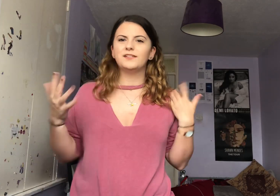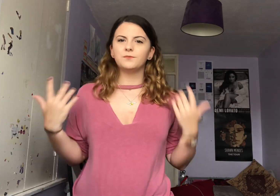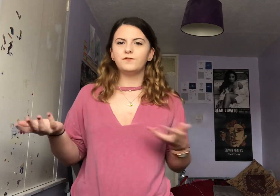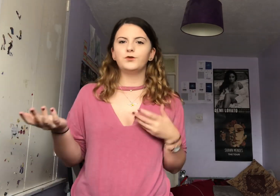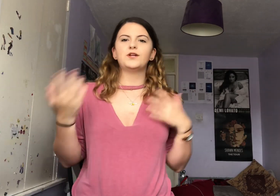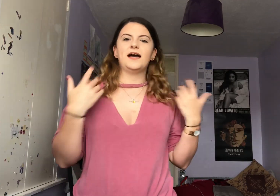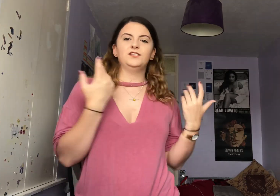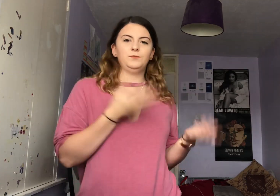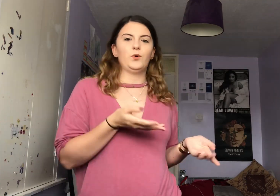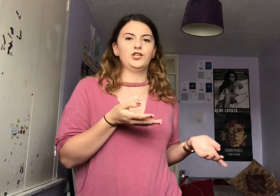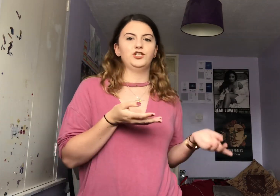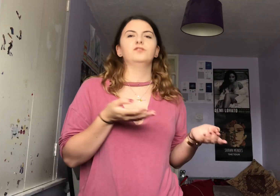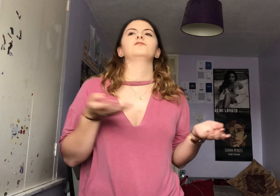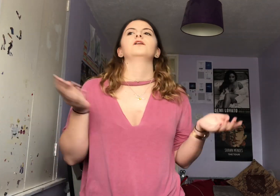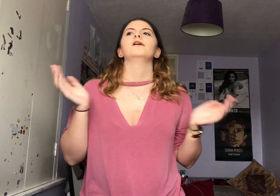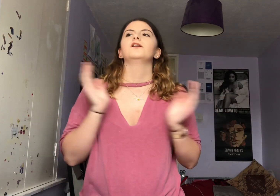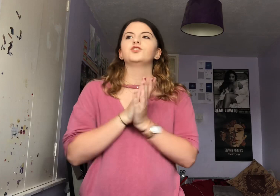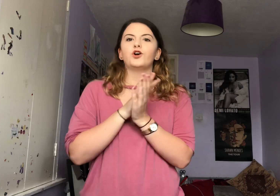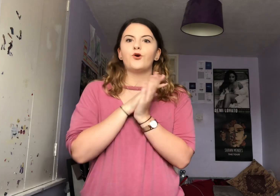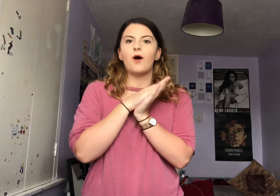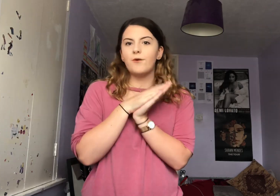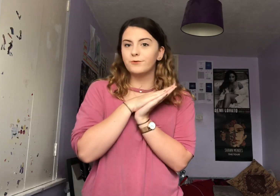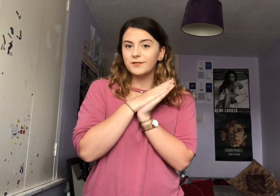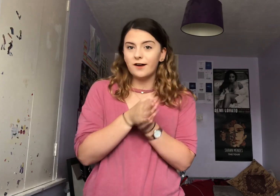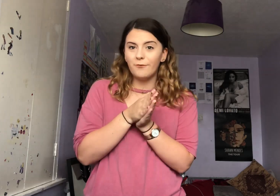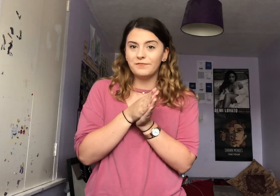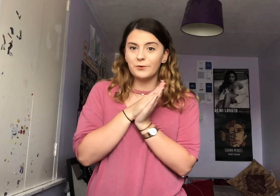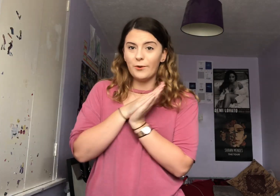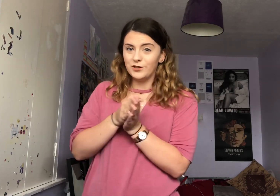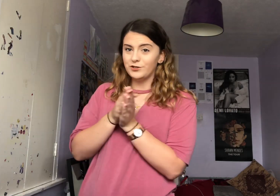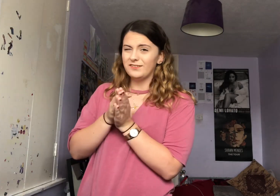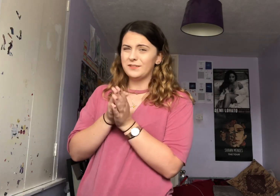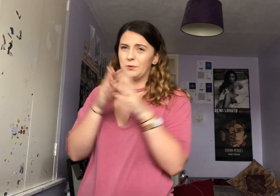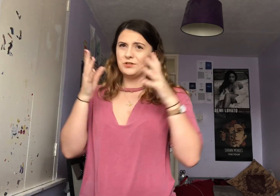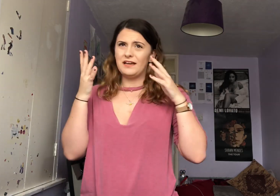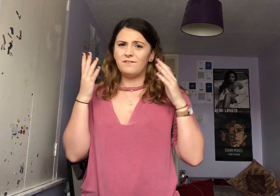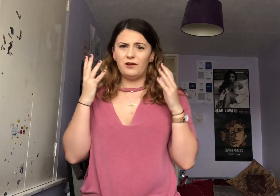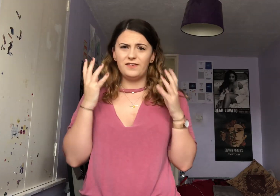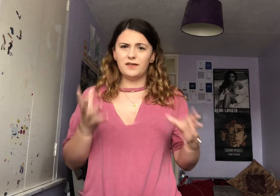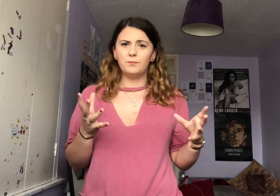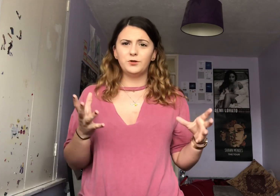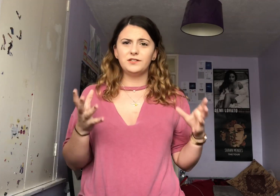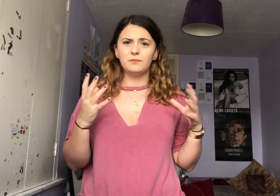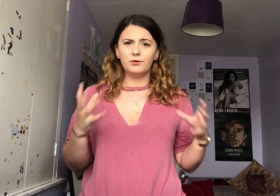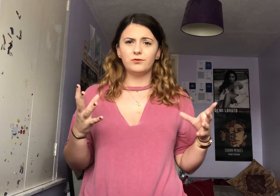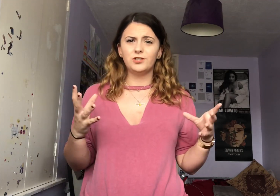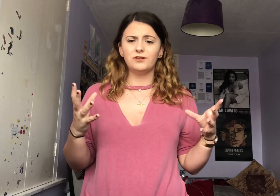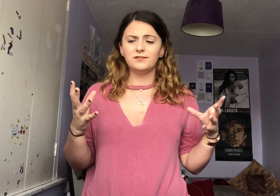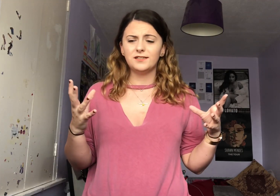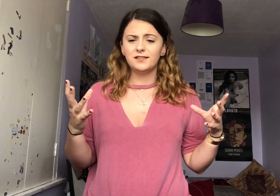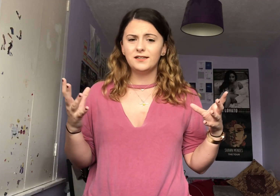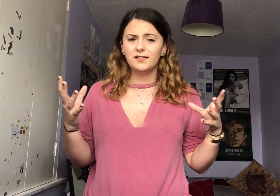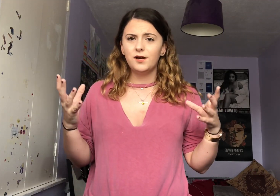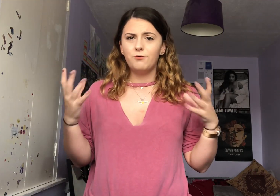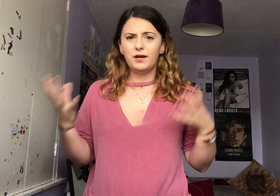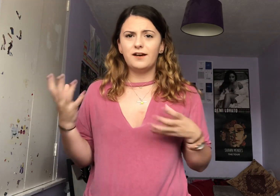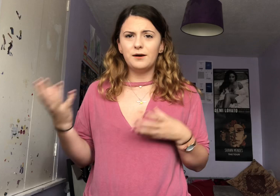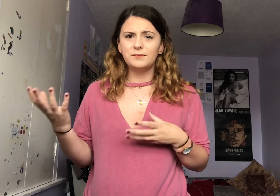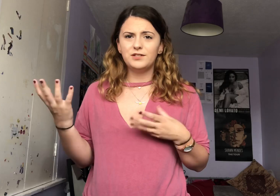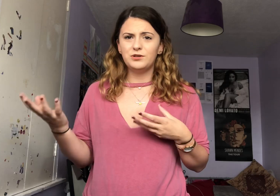some food and some questions. So I will start with the questions because I feel like they're the most important when it comes